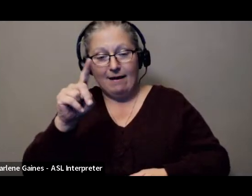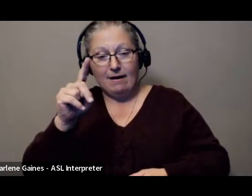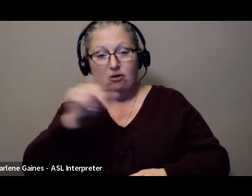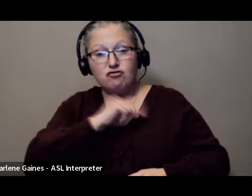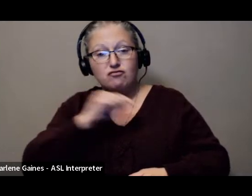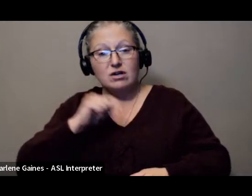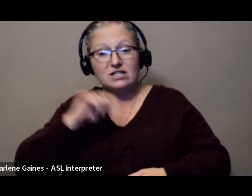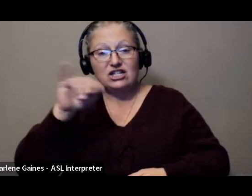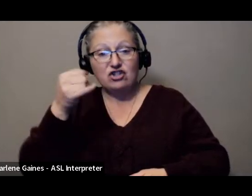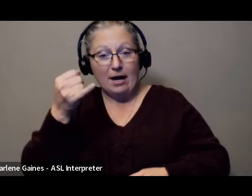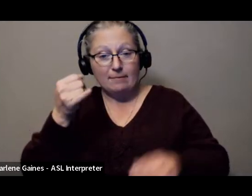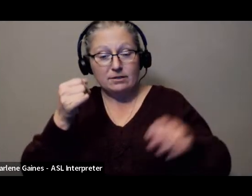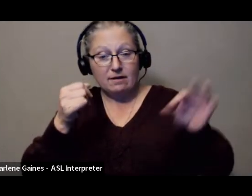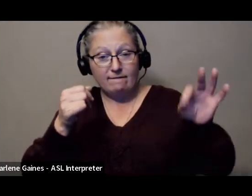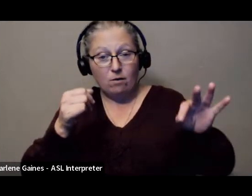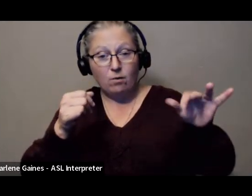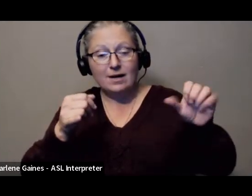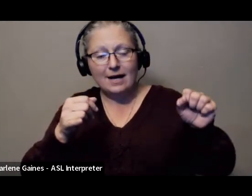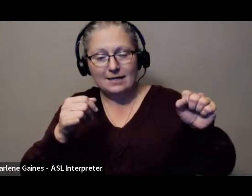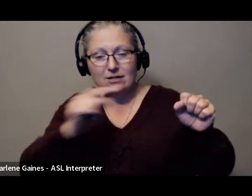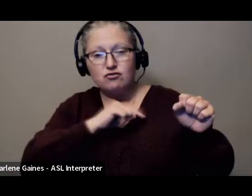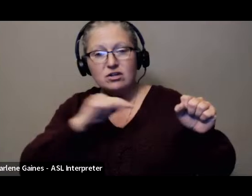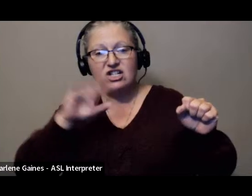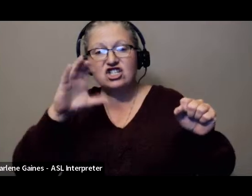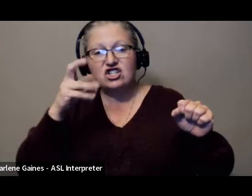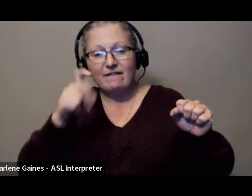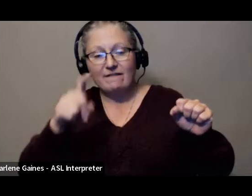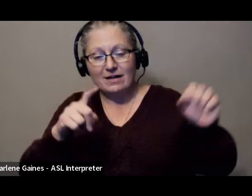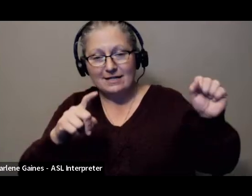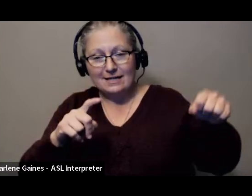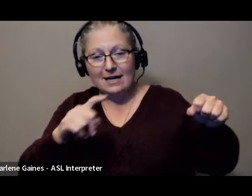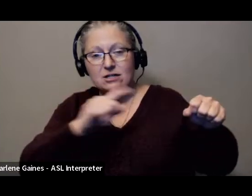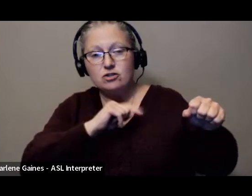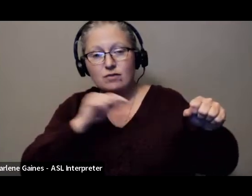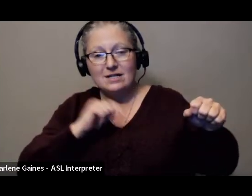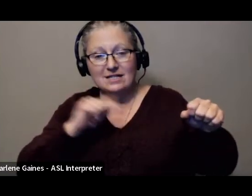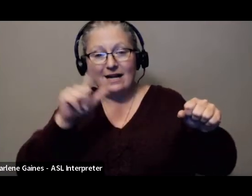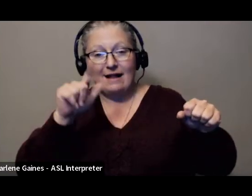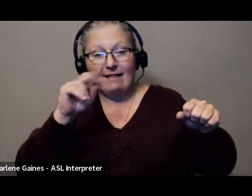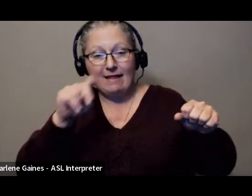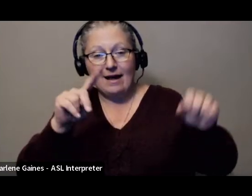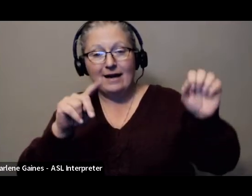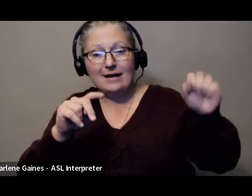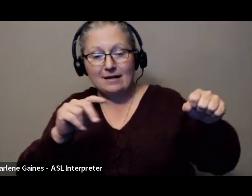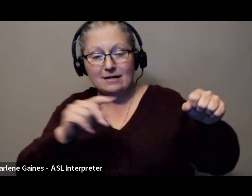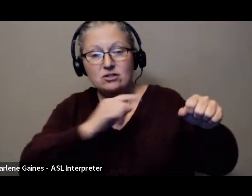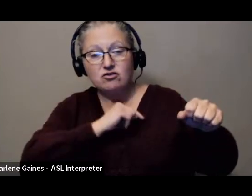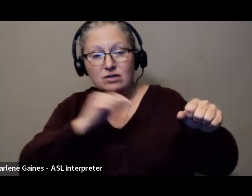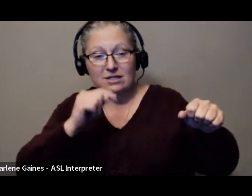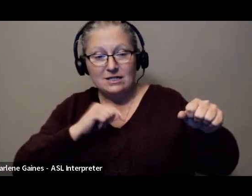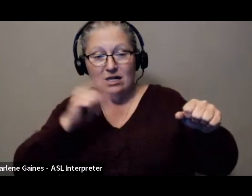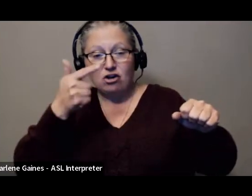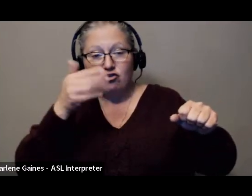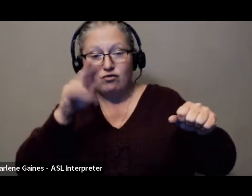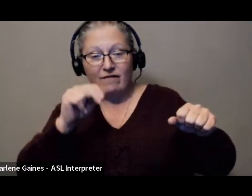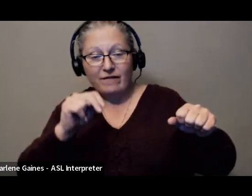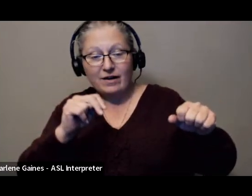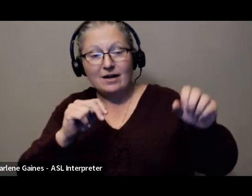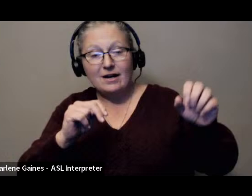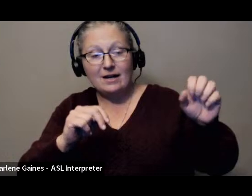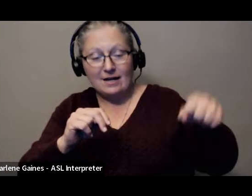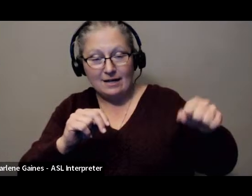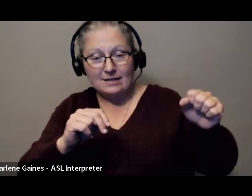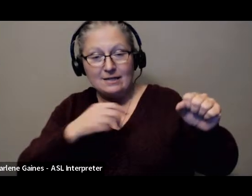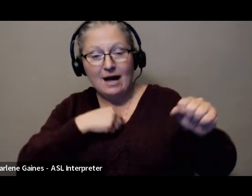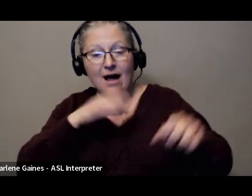Trustee Jacobson, how do you vote? Yes. Trustee Chavez, Yes. trustee Land, Aye. trustee Griffin,